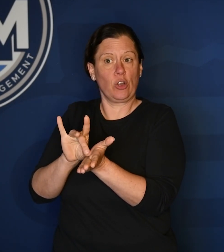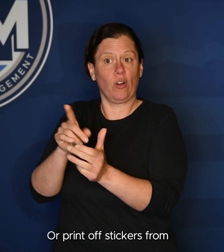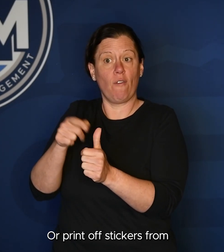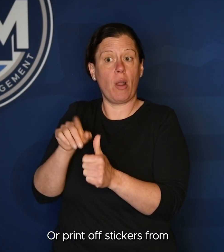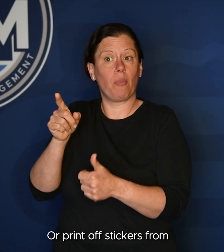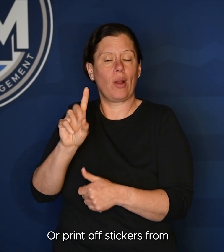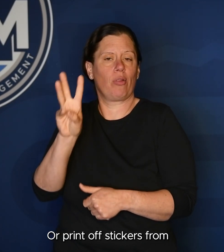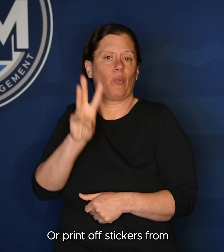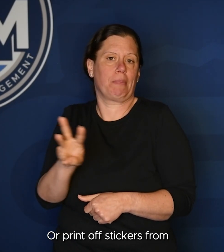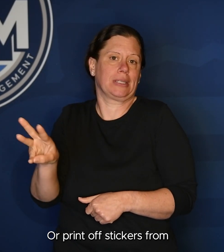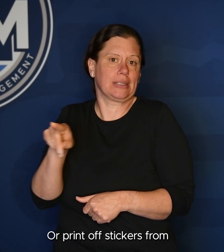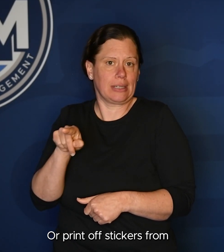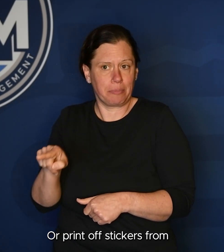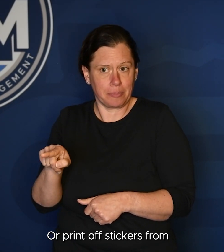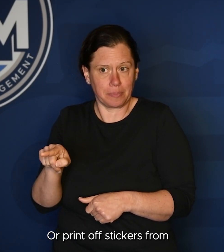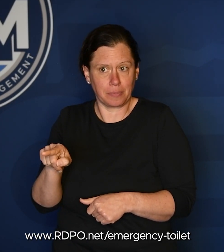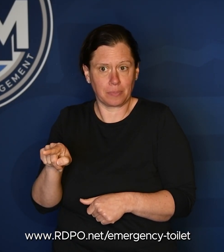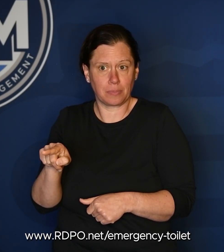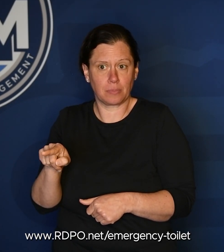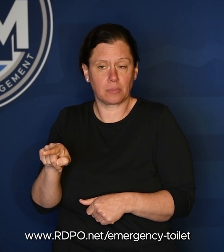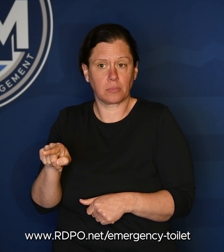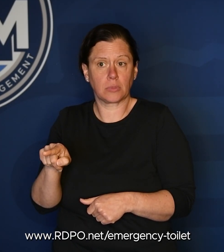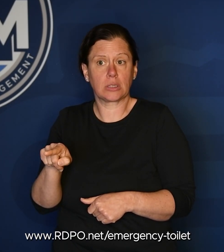Or print off stickers from